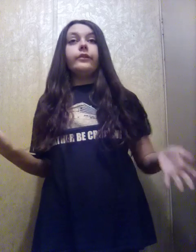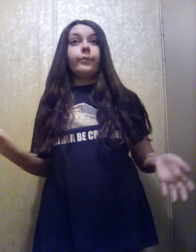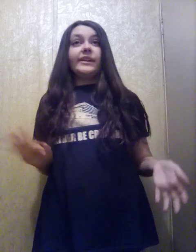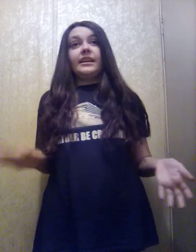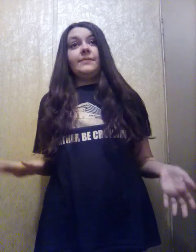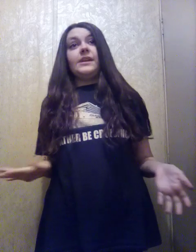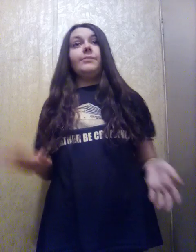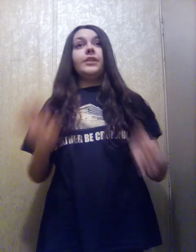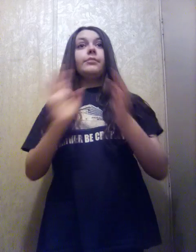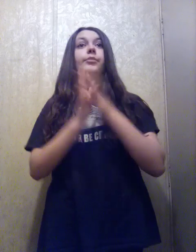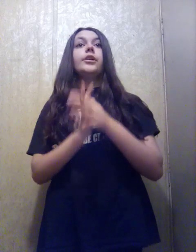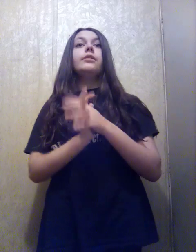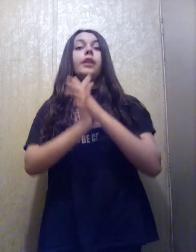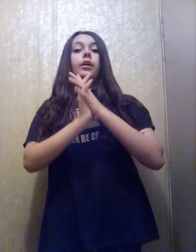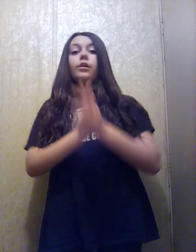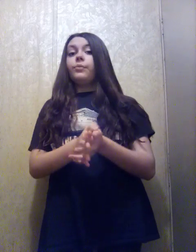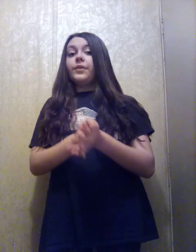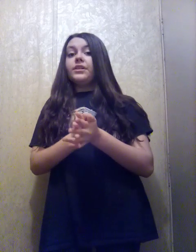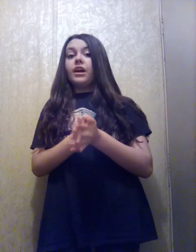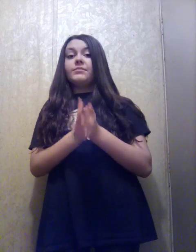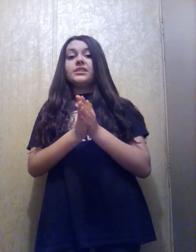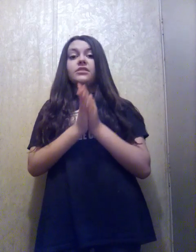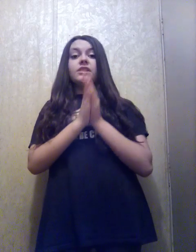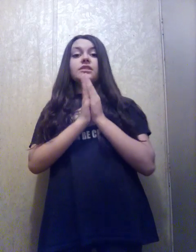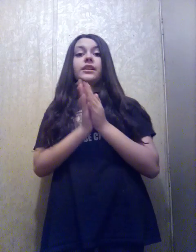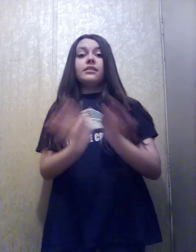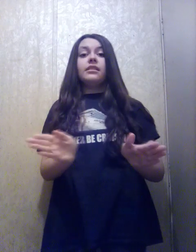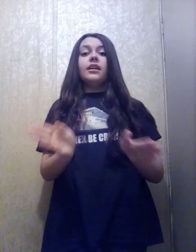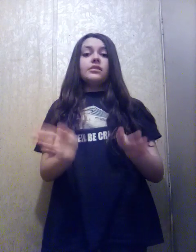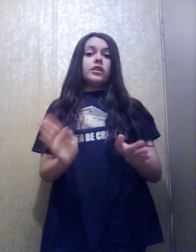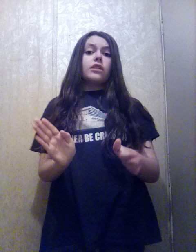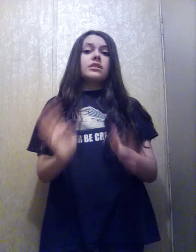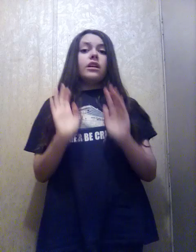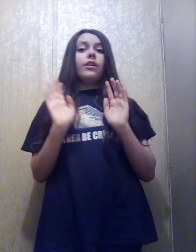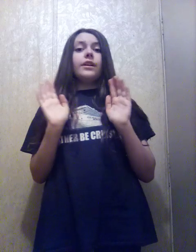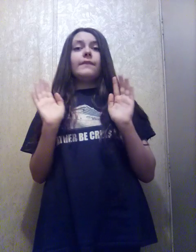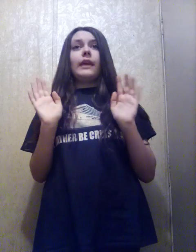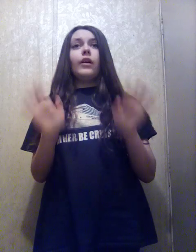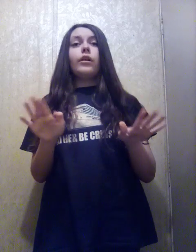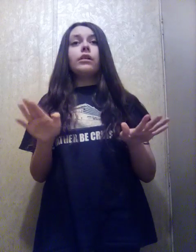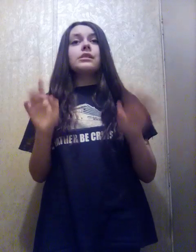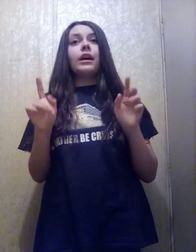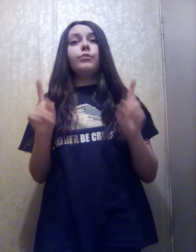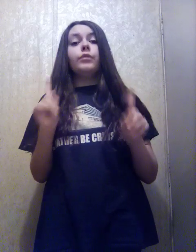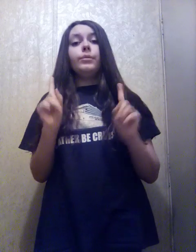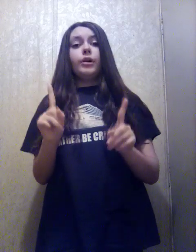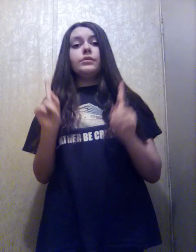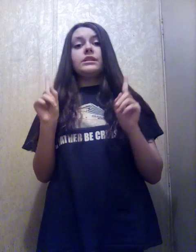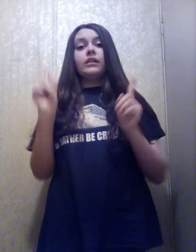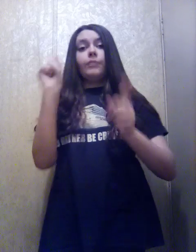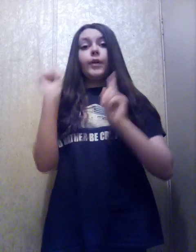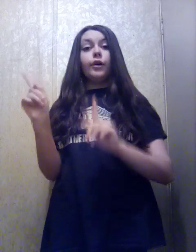know why that keeps happening, but hopefully the comments are on so I can talk to y'all. If they aren't, I will be posting a